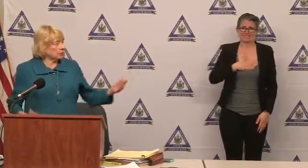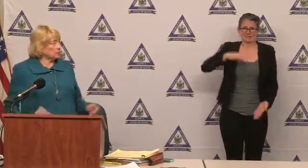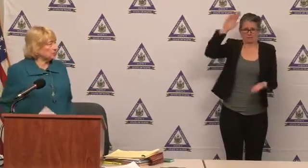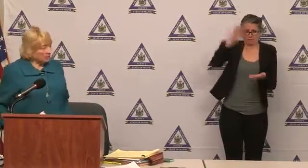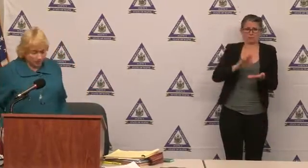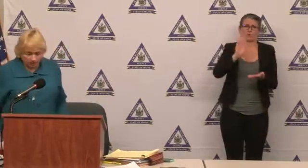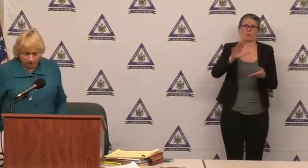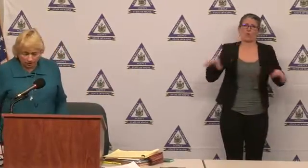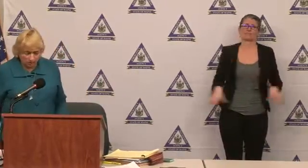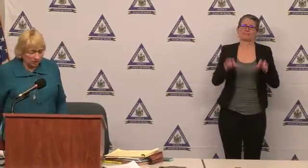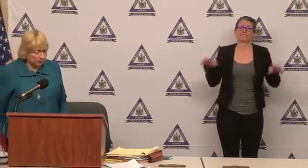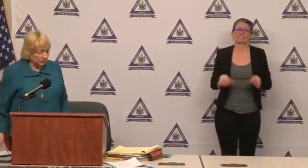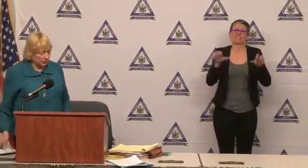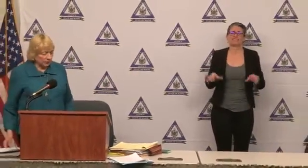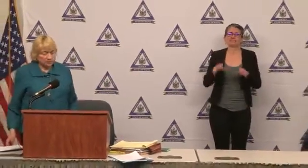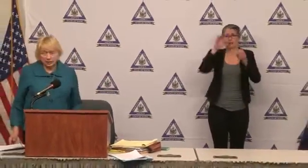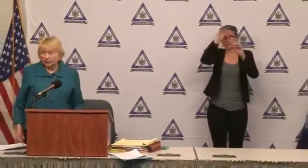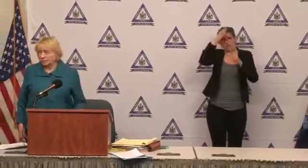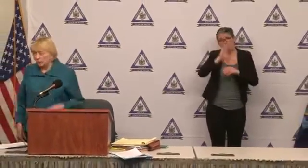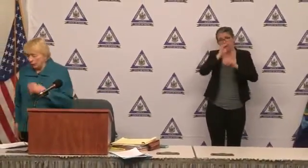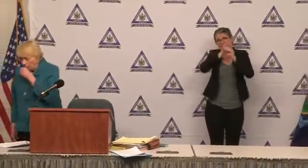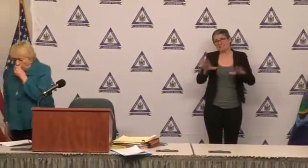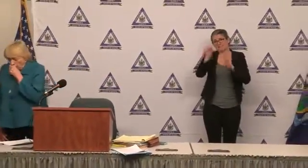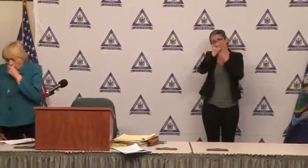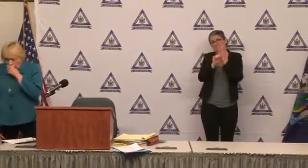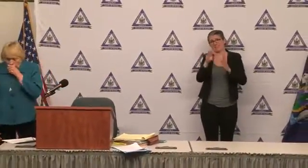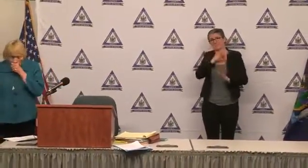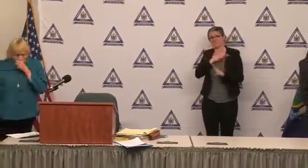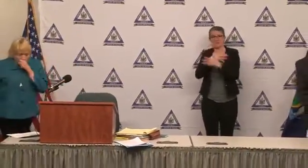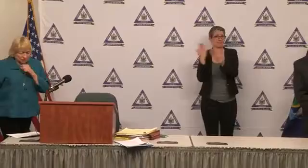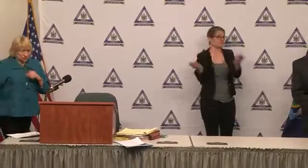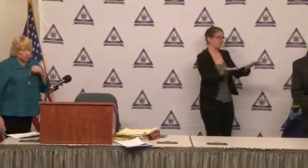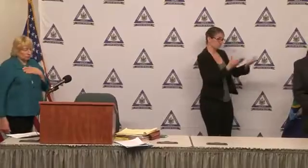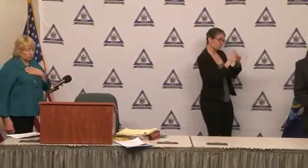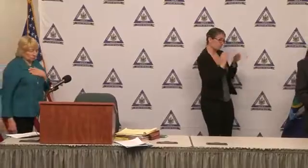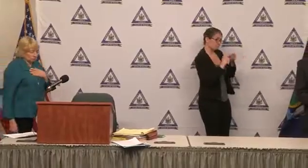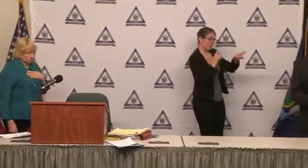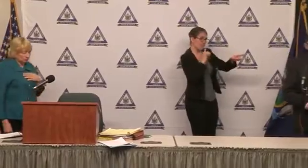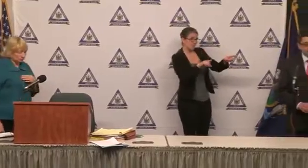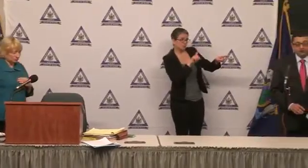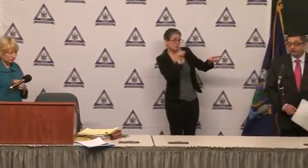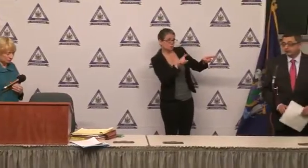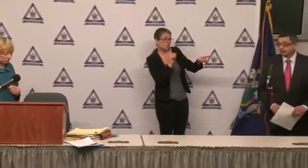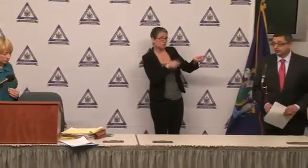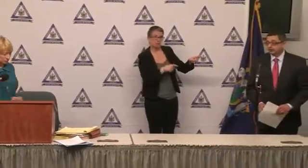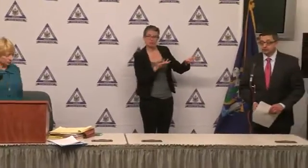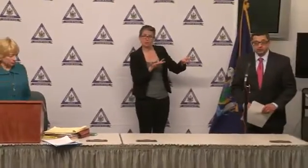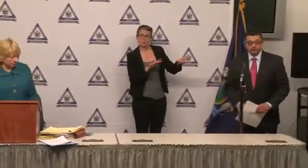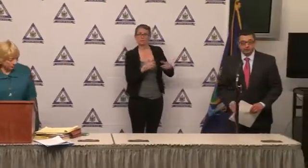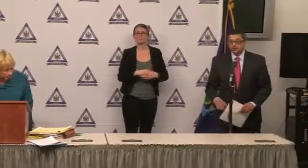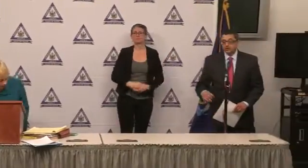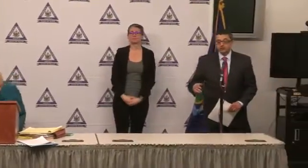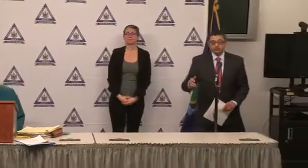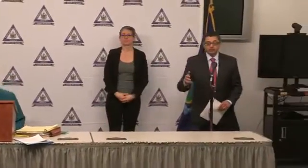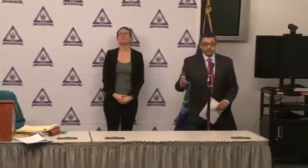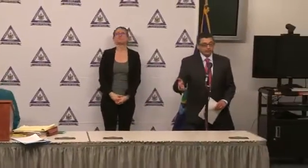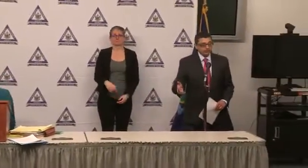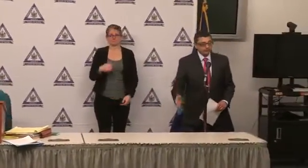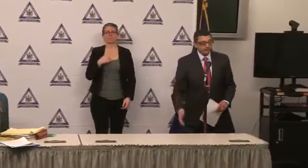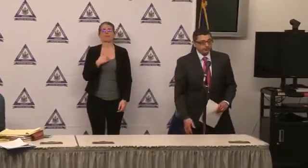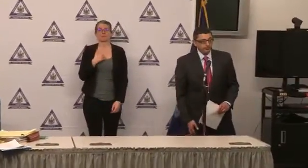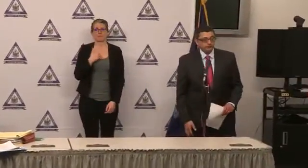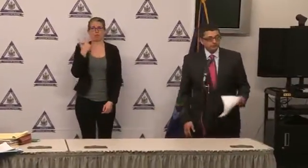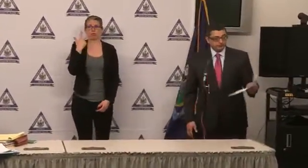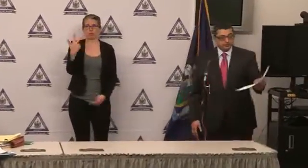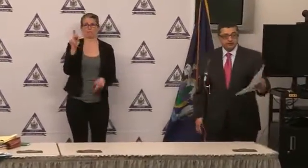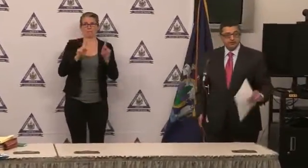take questions, and I think Dr. Shah has a lineup. Great. So we'll take some questions in here. There are 3 folks on the phone that we'll turn to in a bit, but we'll start with questions